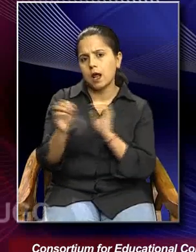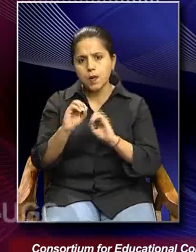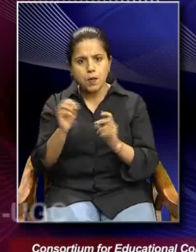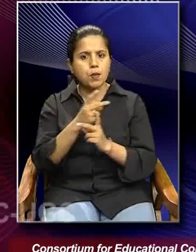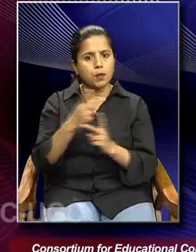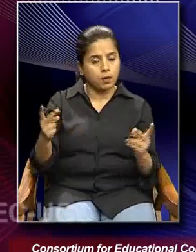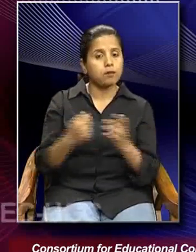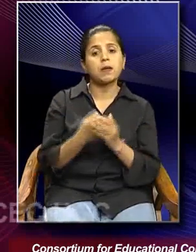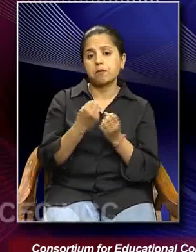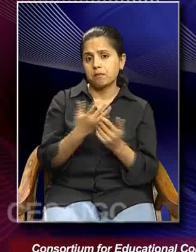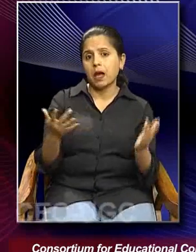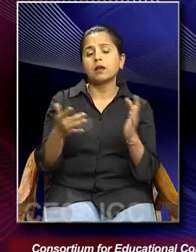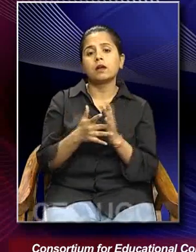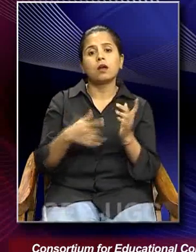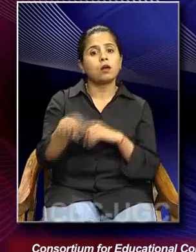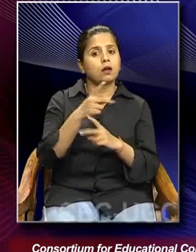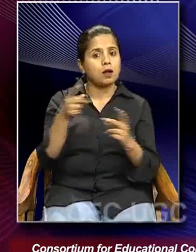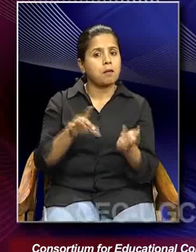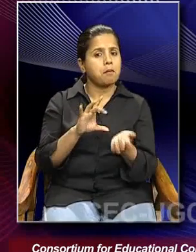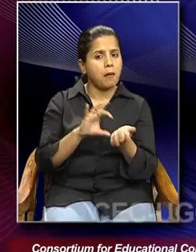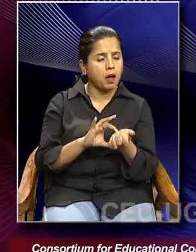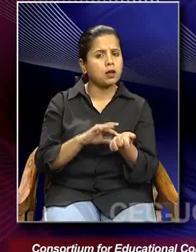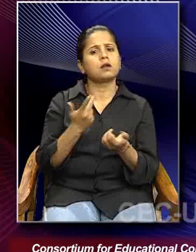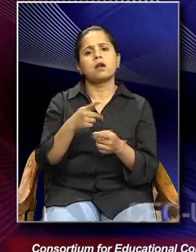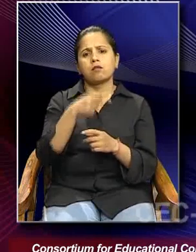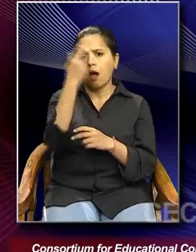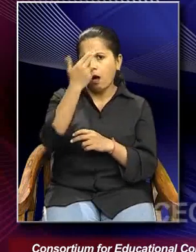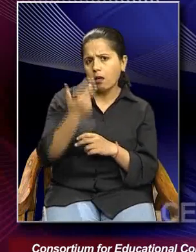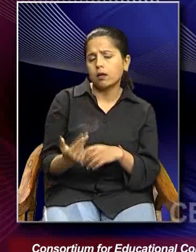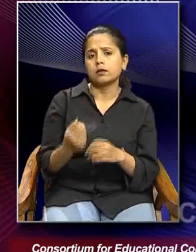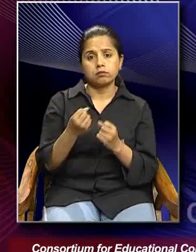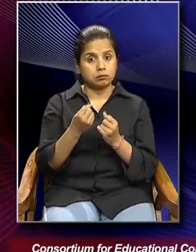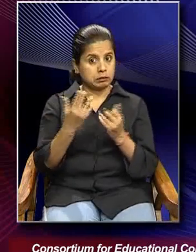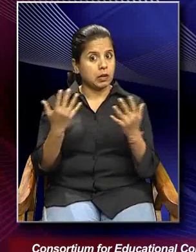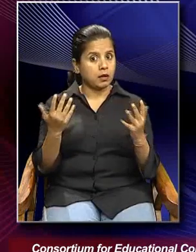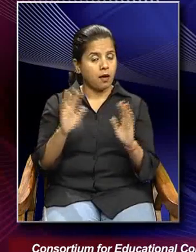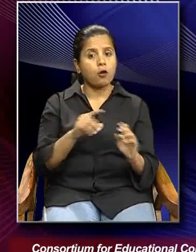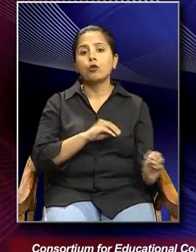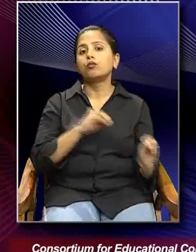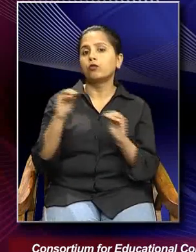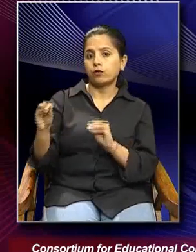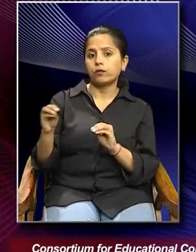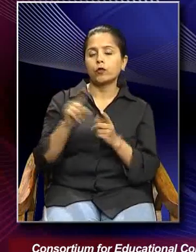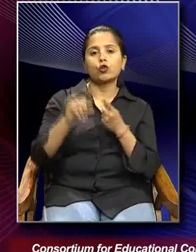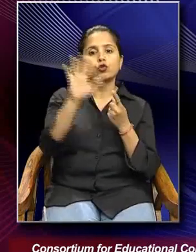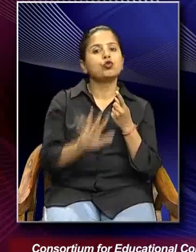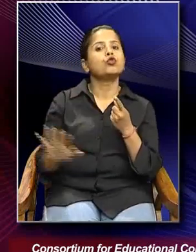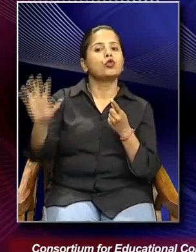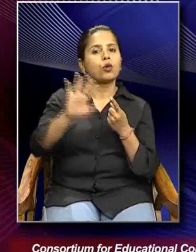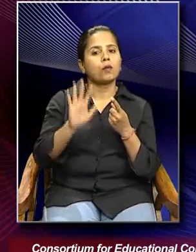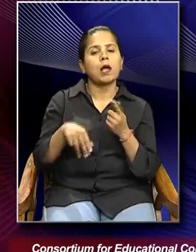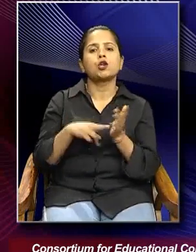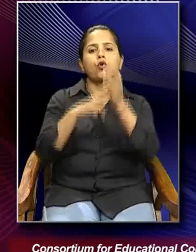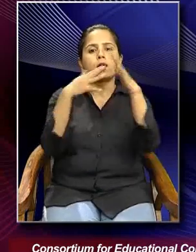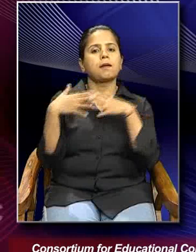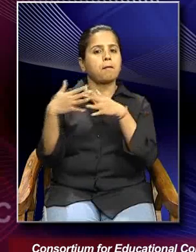and many technocrat, medical professional, artists, also move to Europe and North